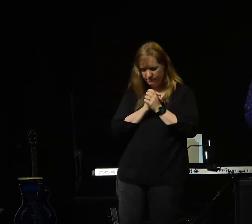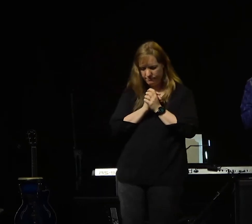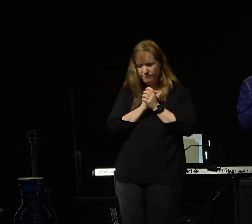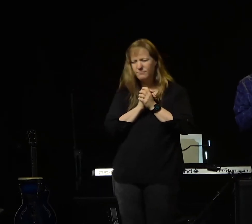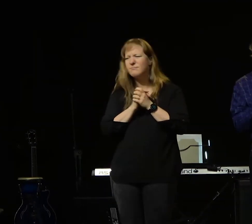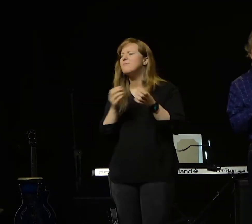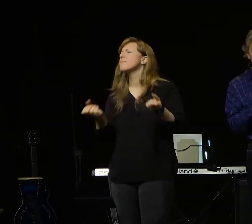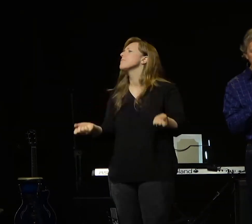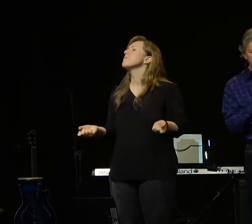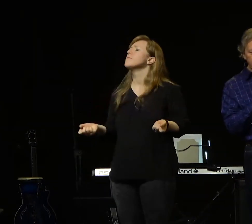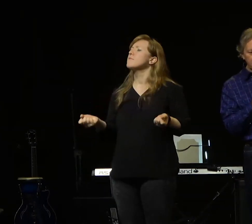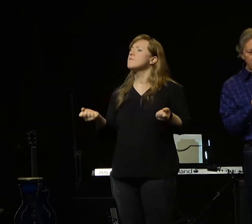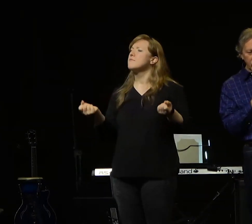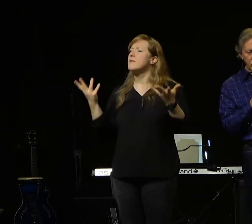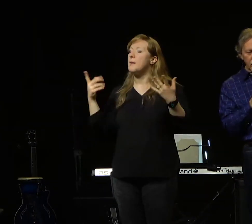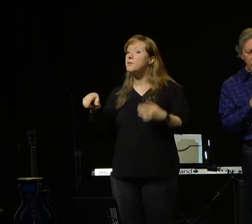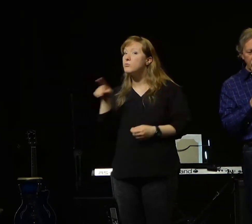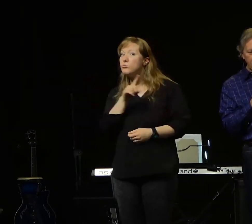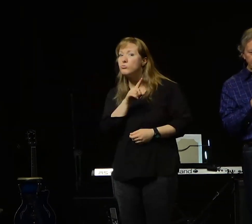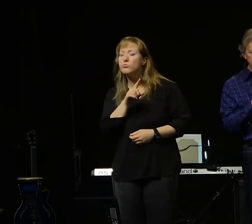How many of you,